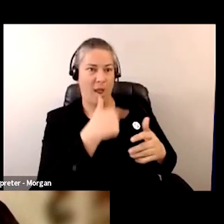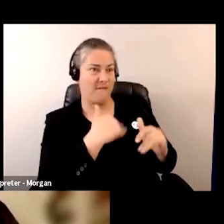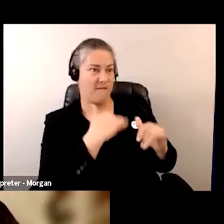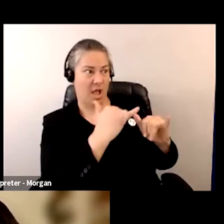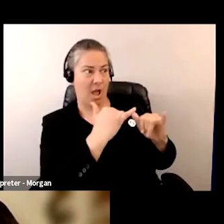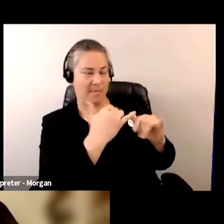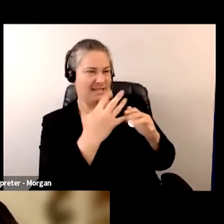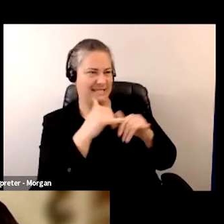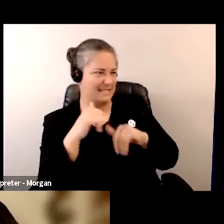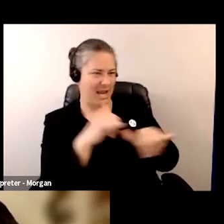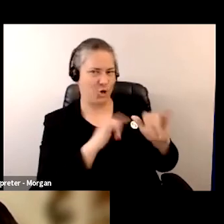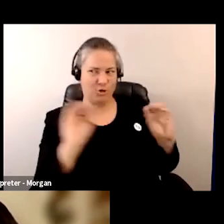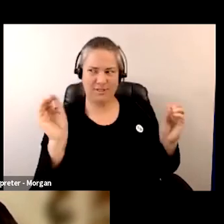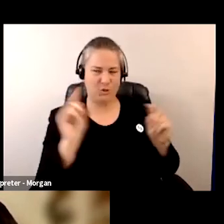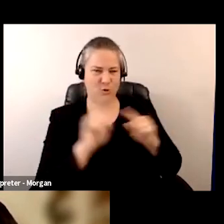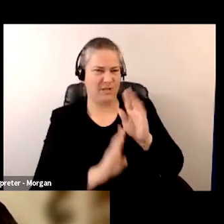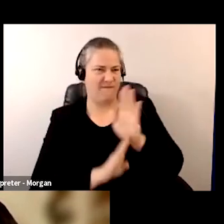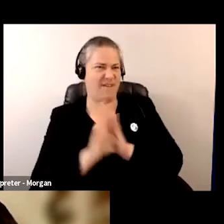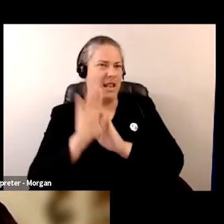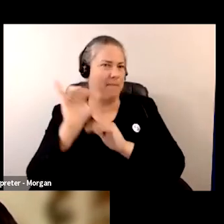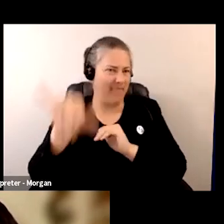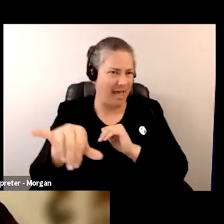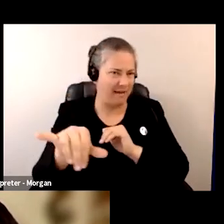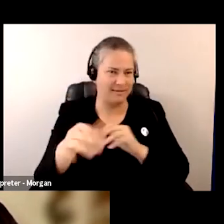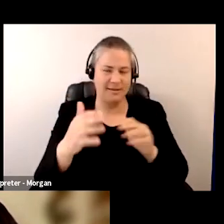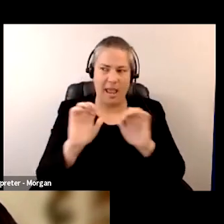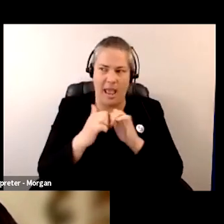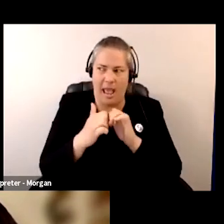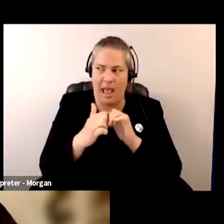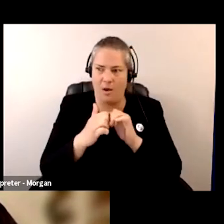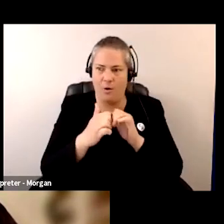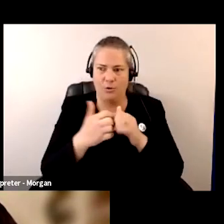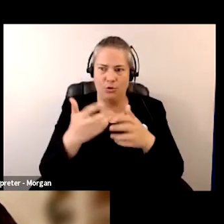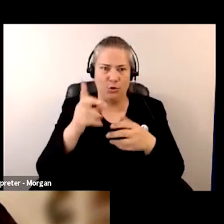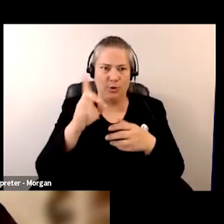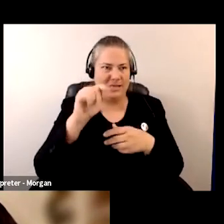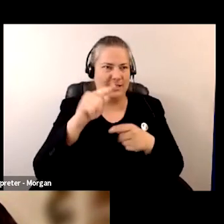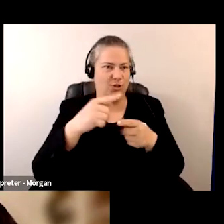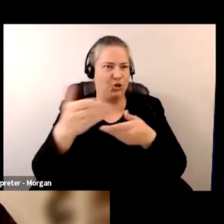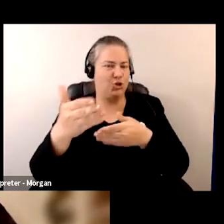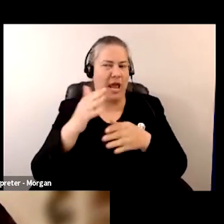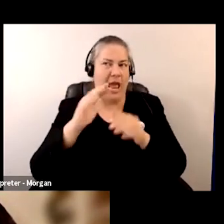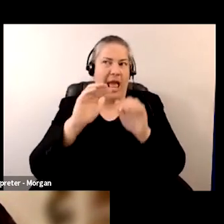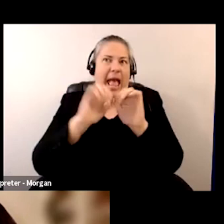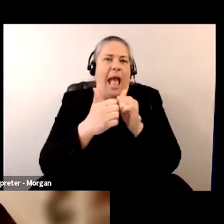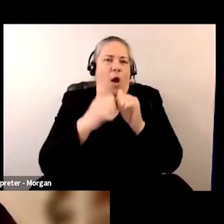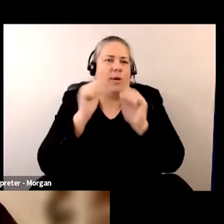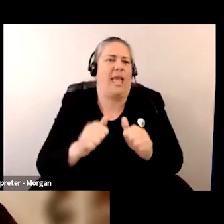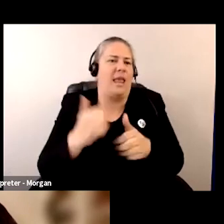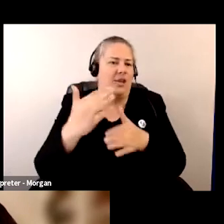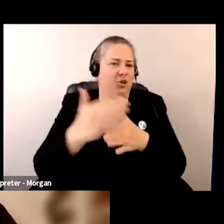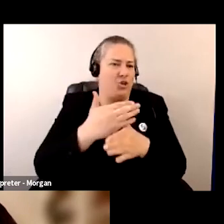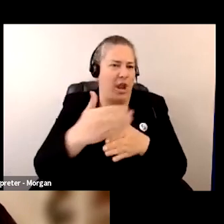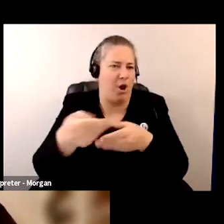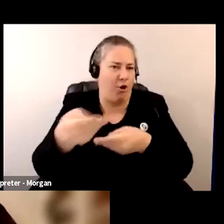it, to develop them, to make it possible for data to be shared.